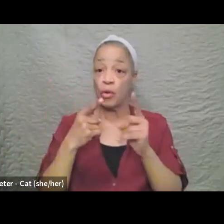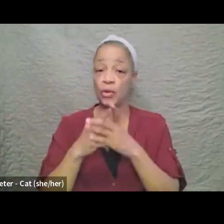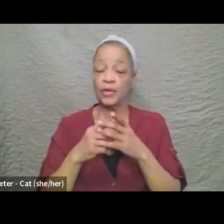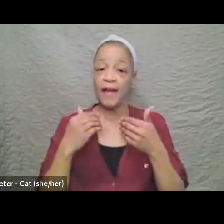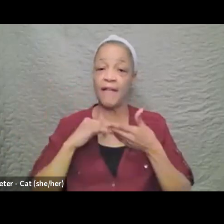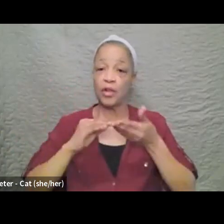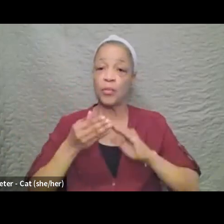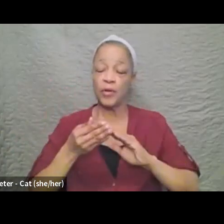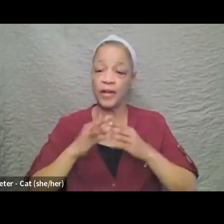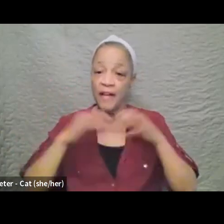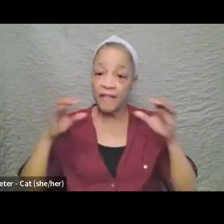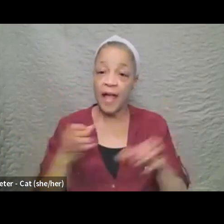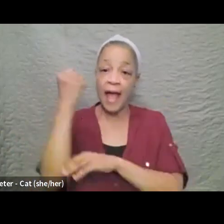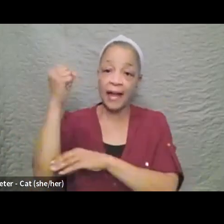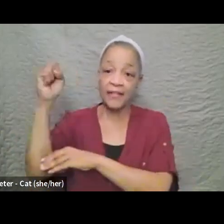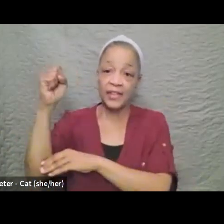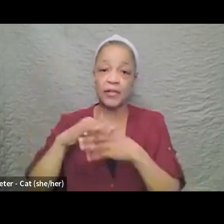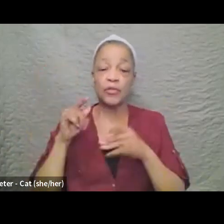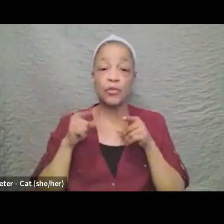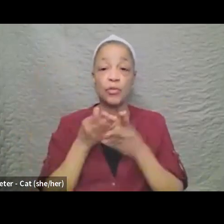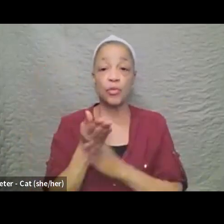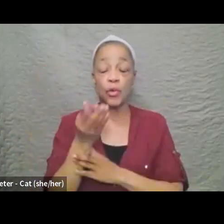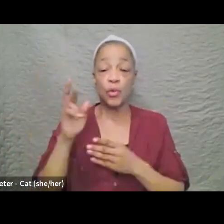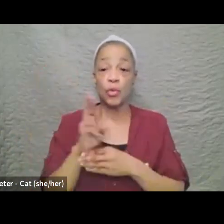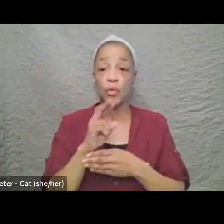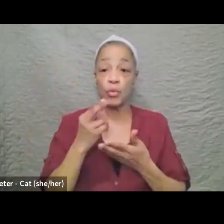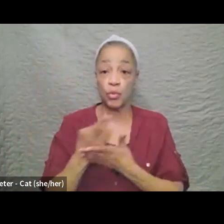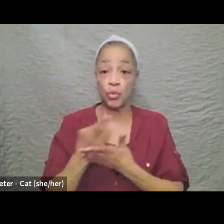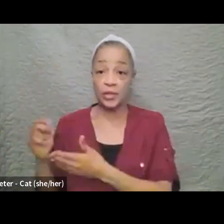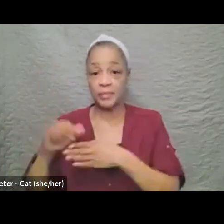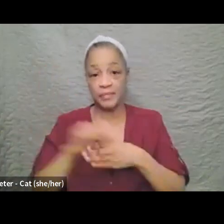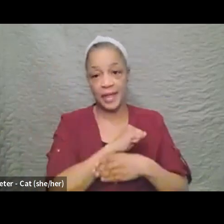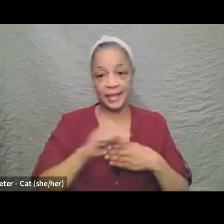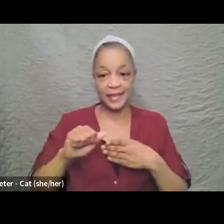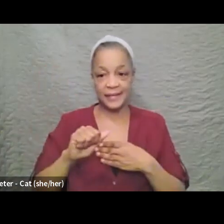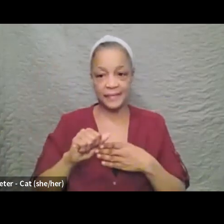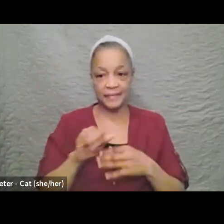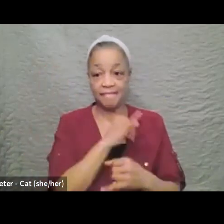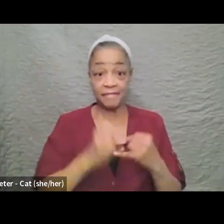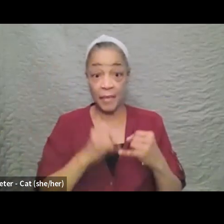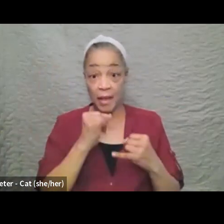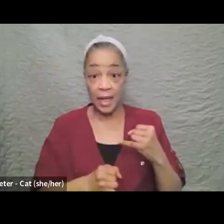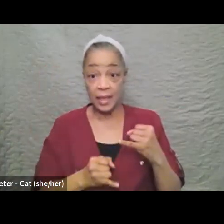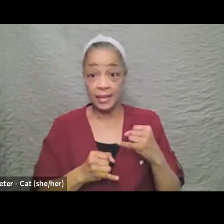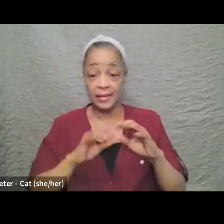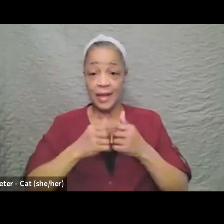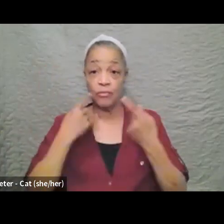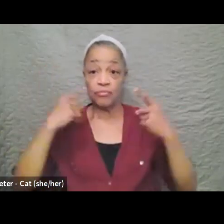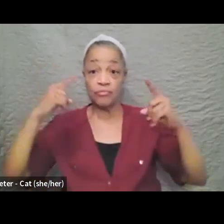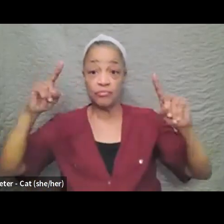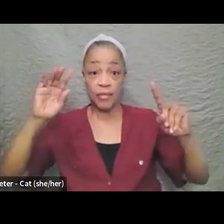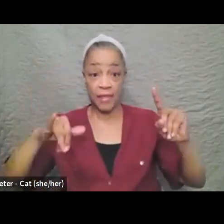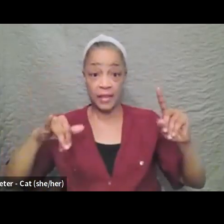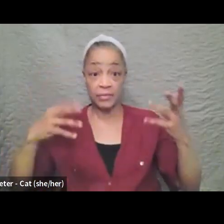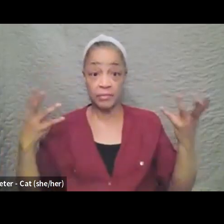through its research and practice. And last, one of the best ways to accomplish this is